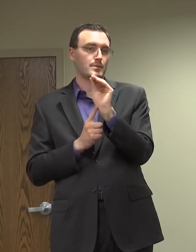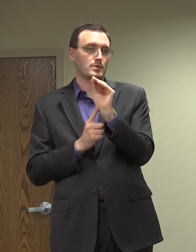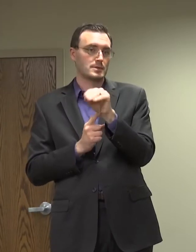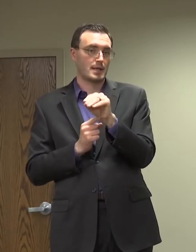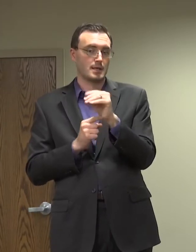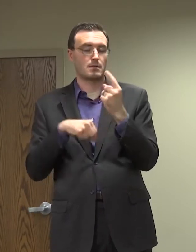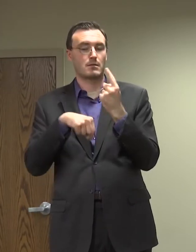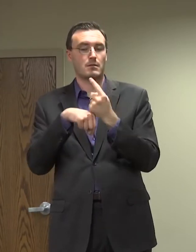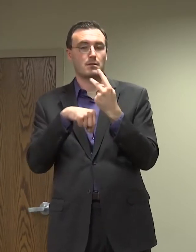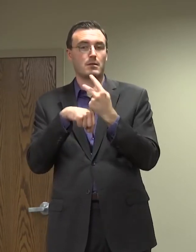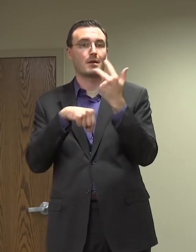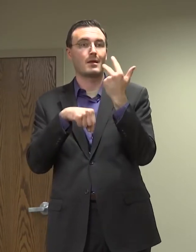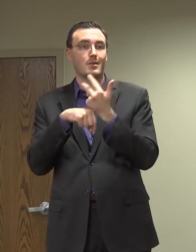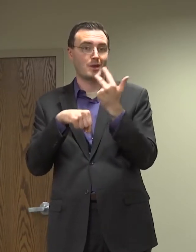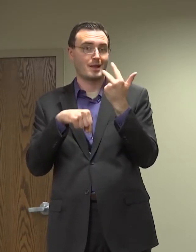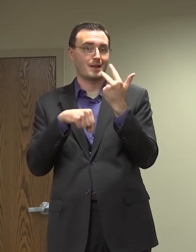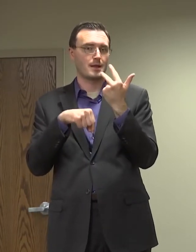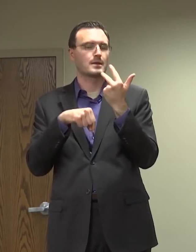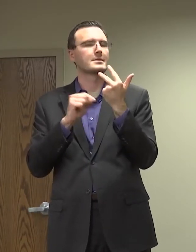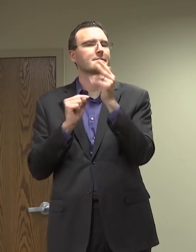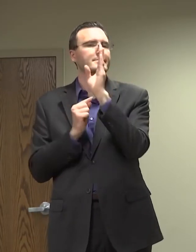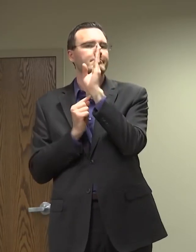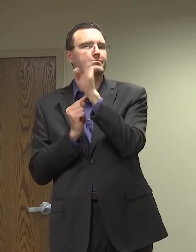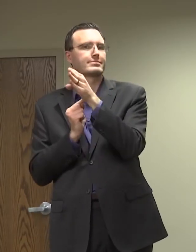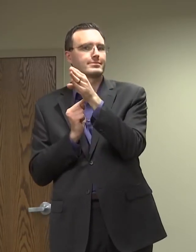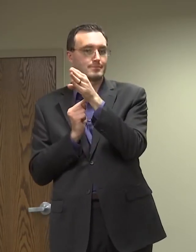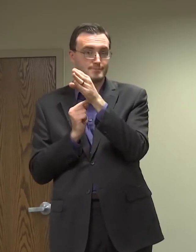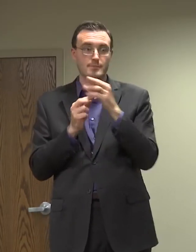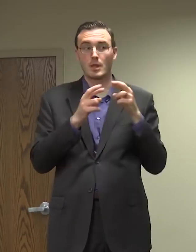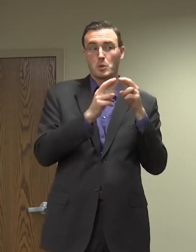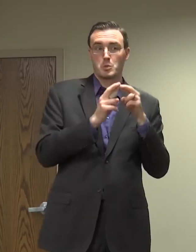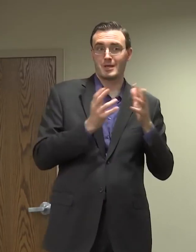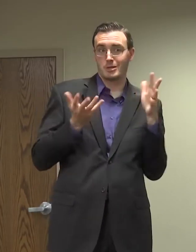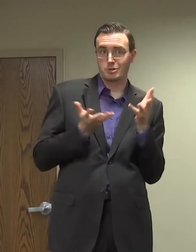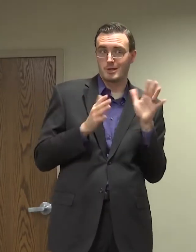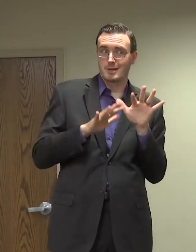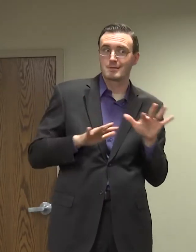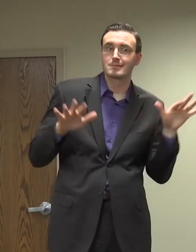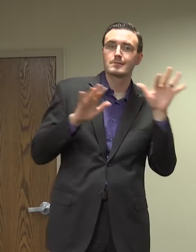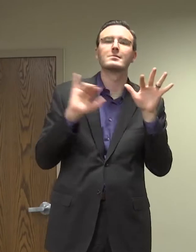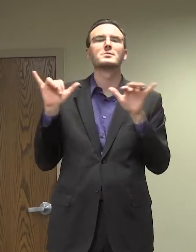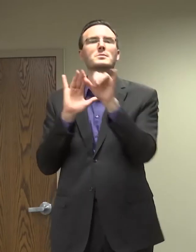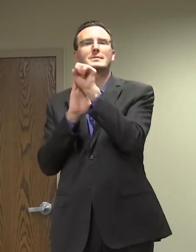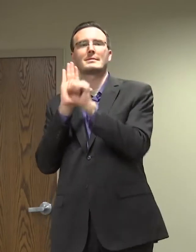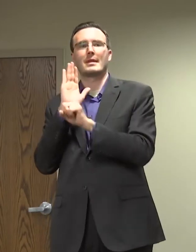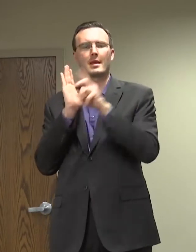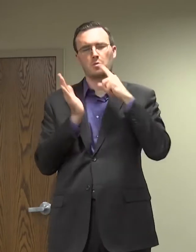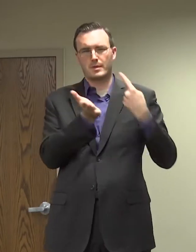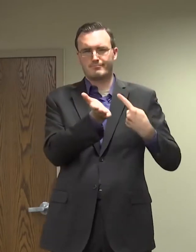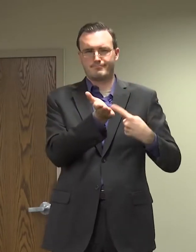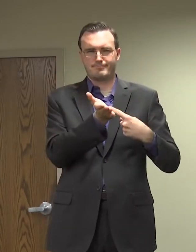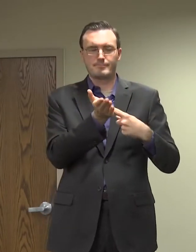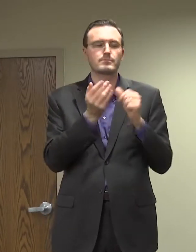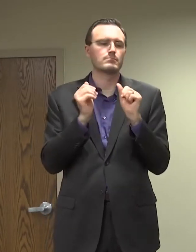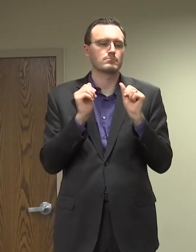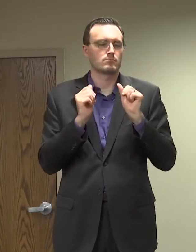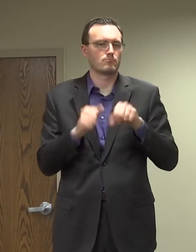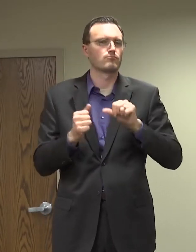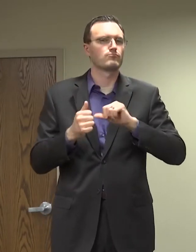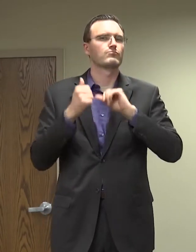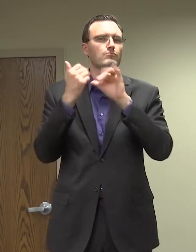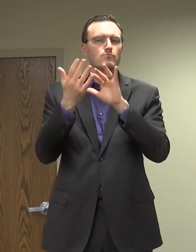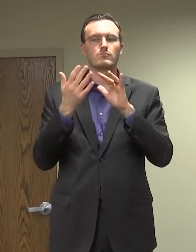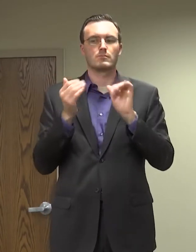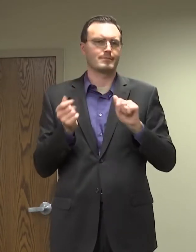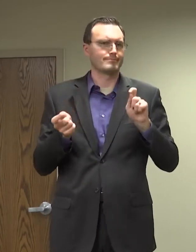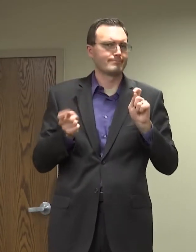region will have to look back in with the state about how to address and put additional mitigation strategies on board. For those of